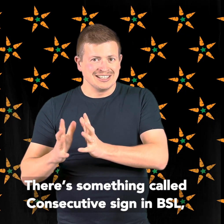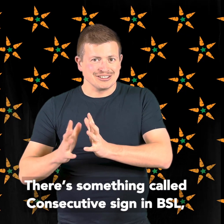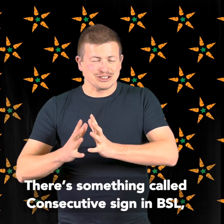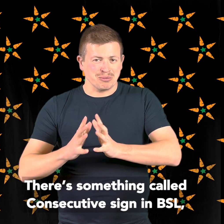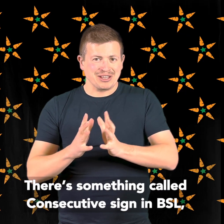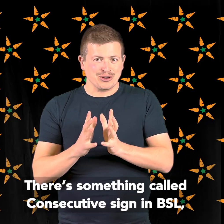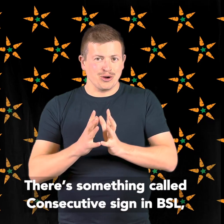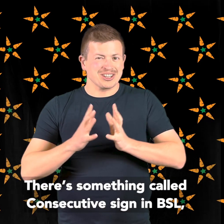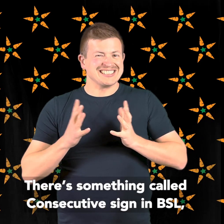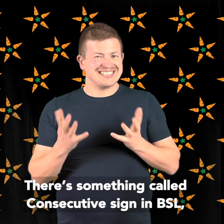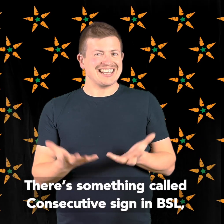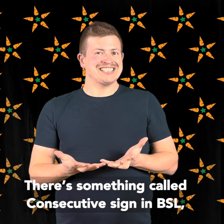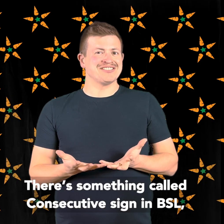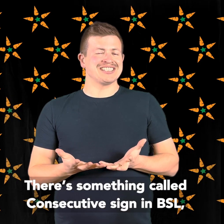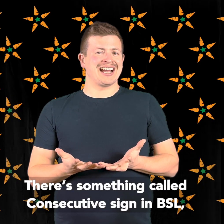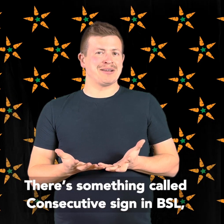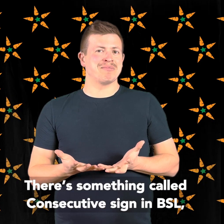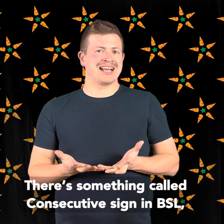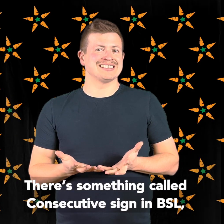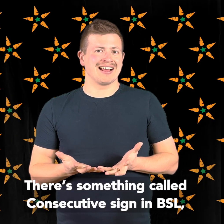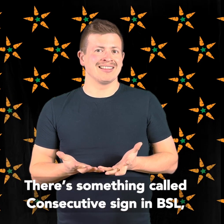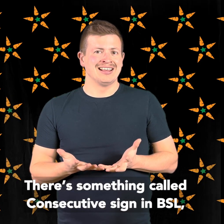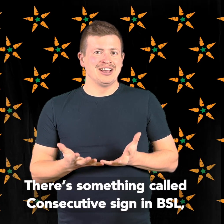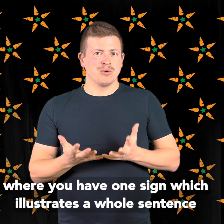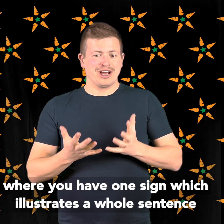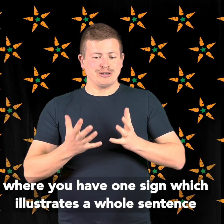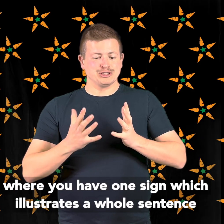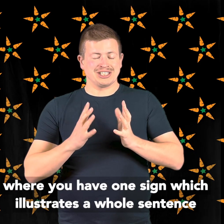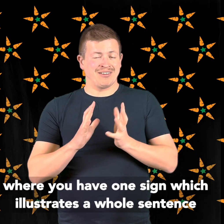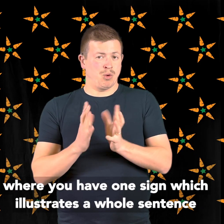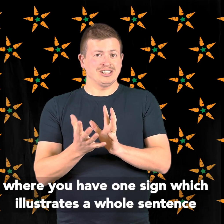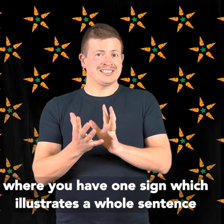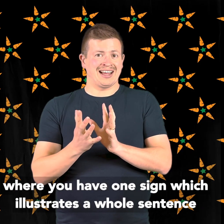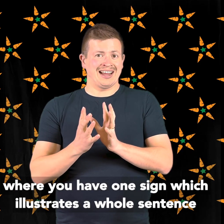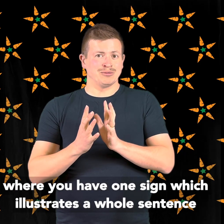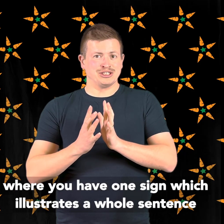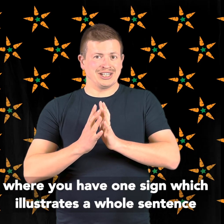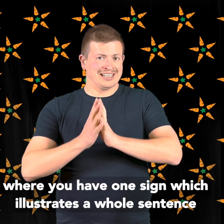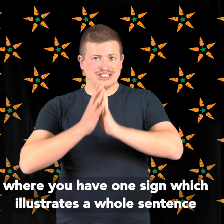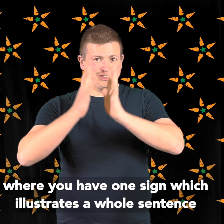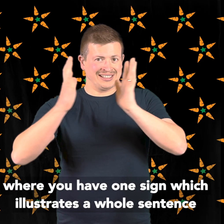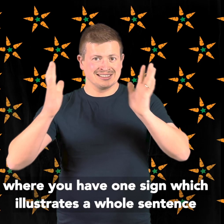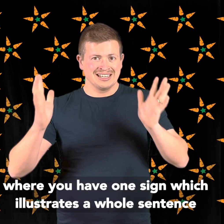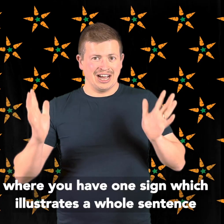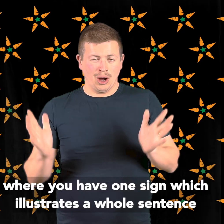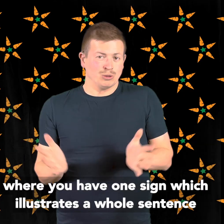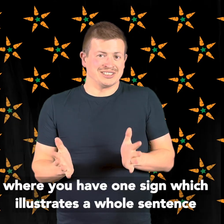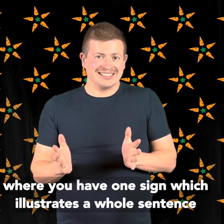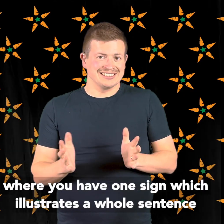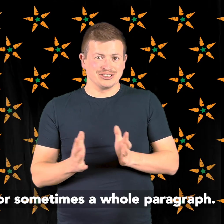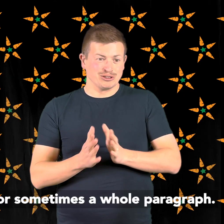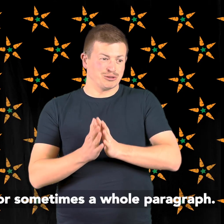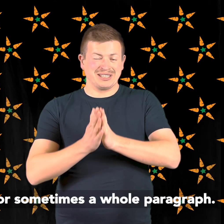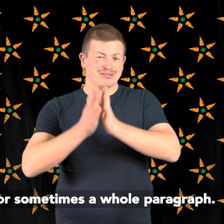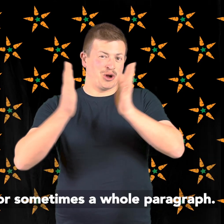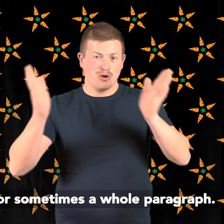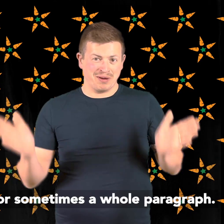There's something called consecutive sign in BSL, where you just have one sign which illustrates a whole sentence or sometimes a whole